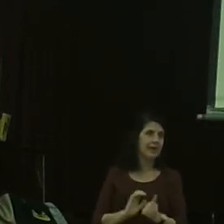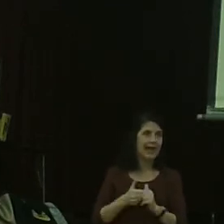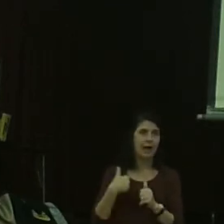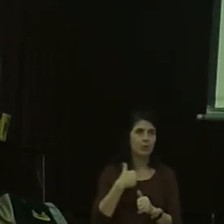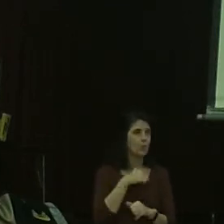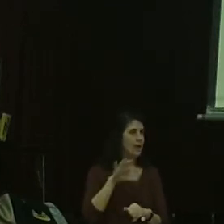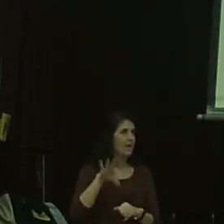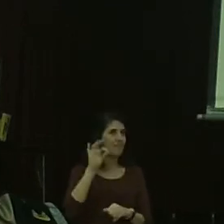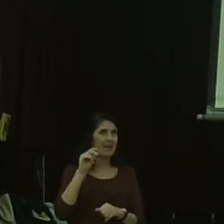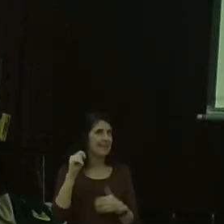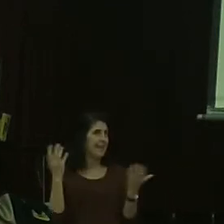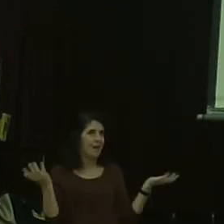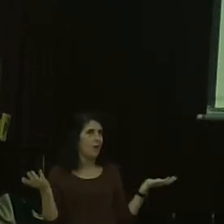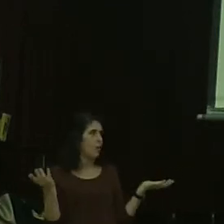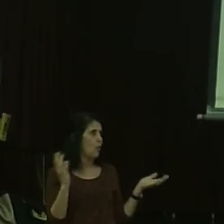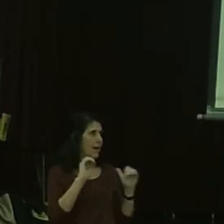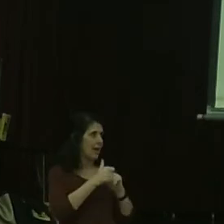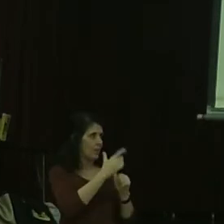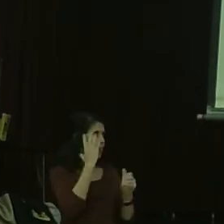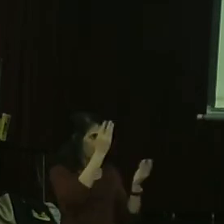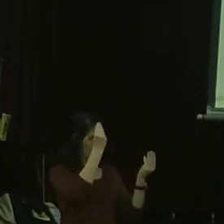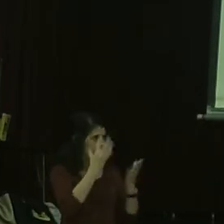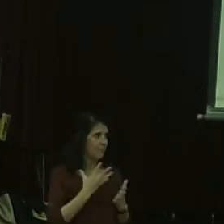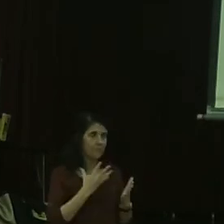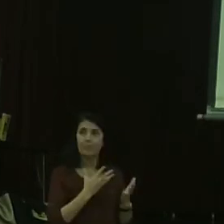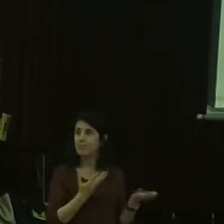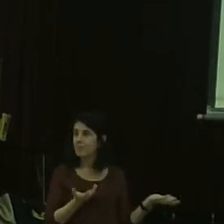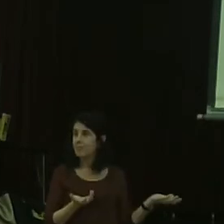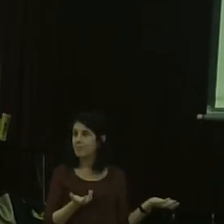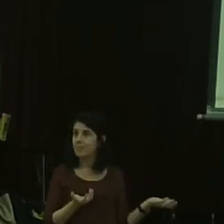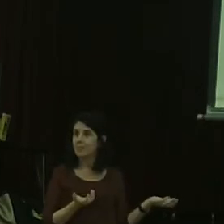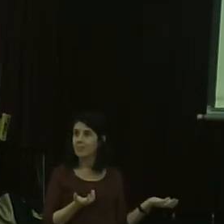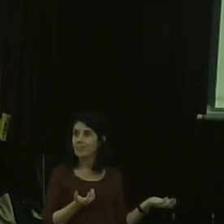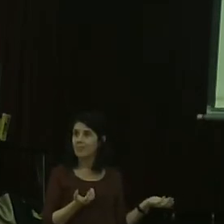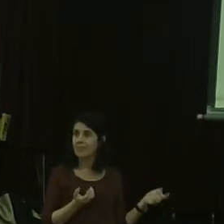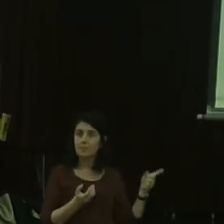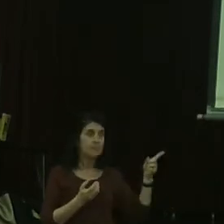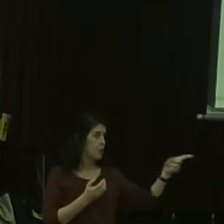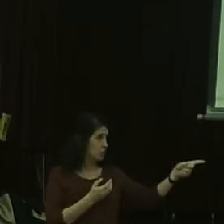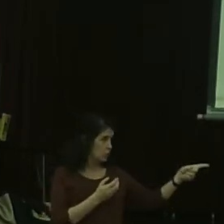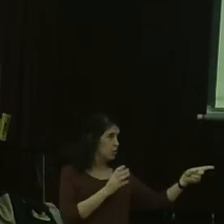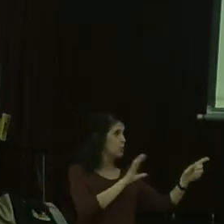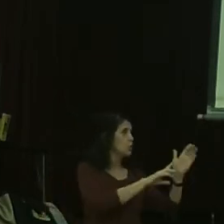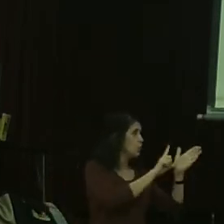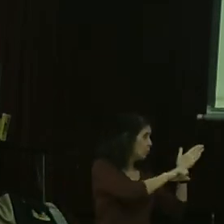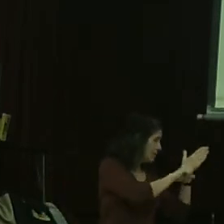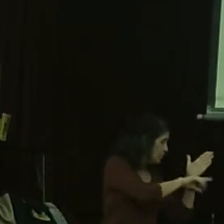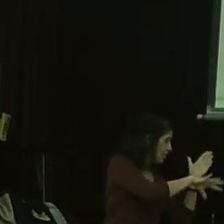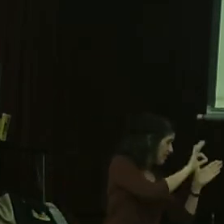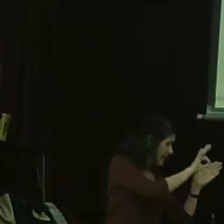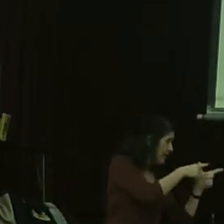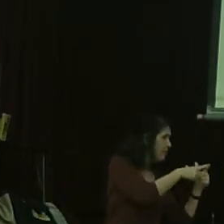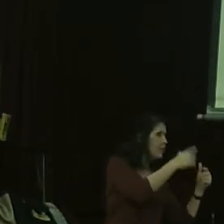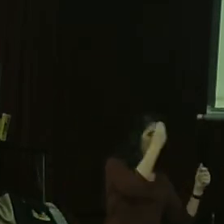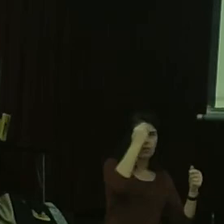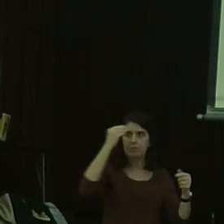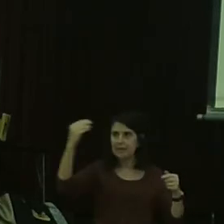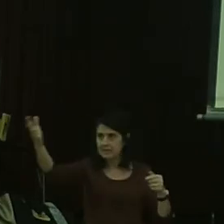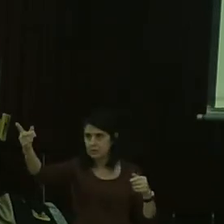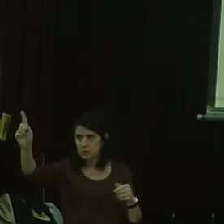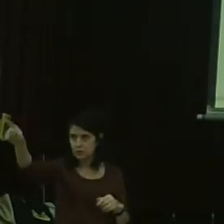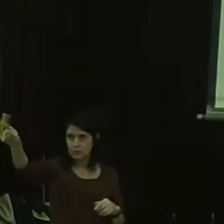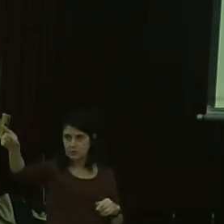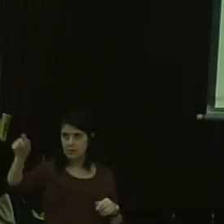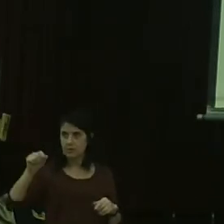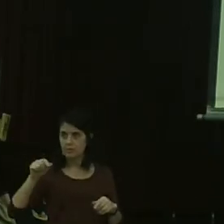find out? I'll follow up. So you'll find out? Yes, I will find out, okay. And I will follow up with you. Okay, yes.